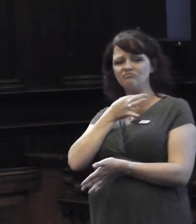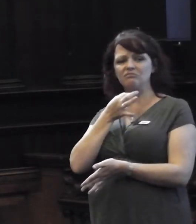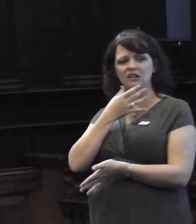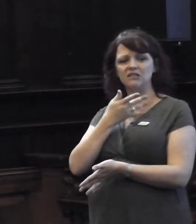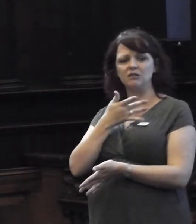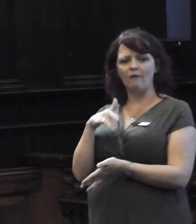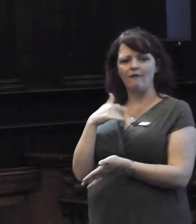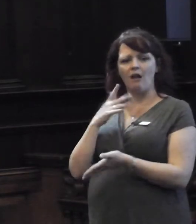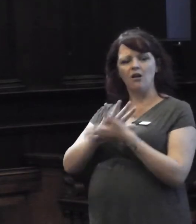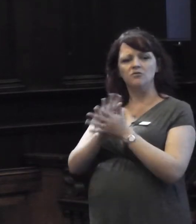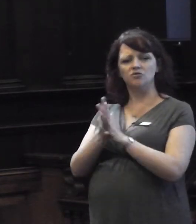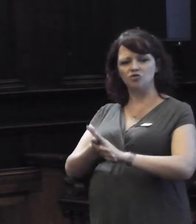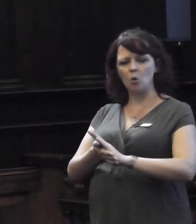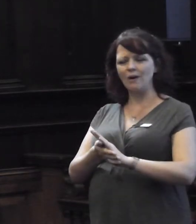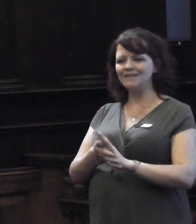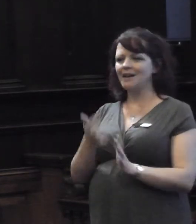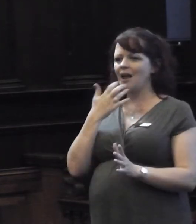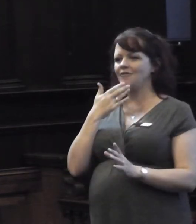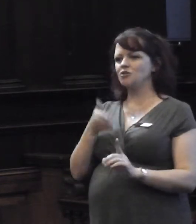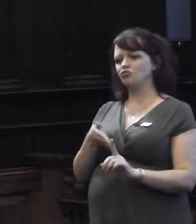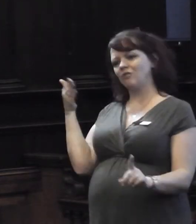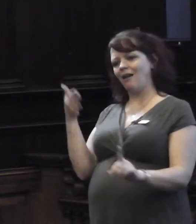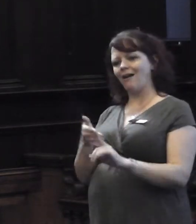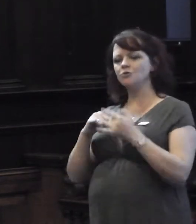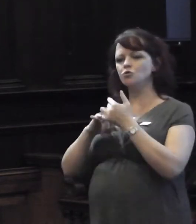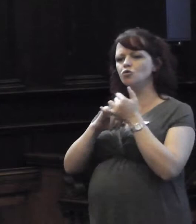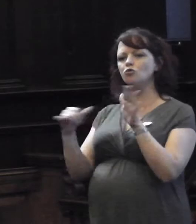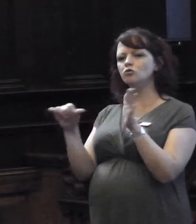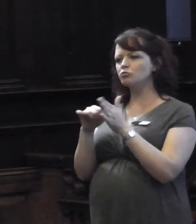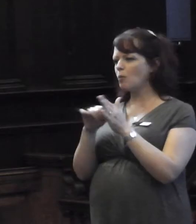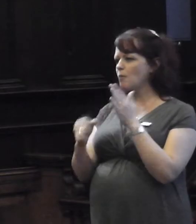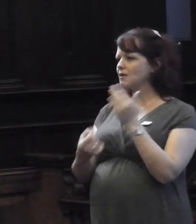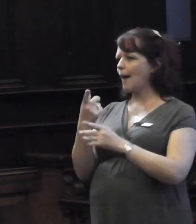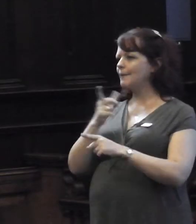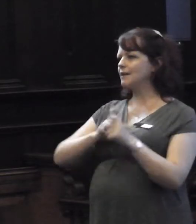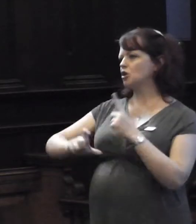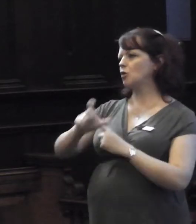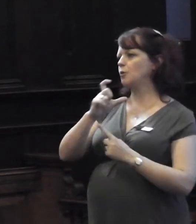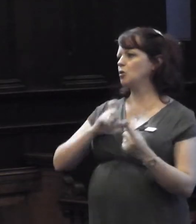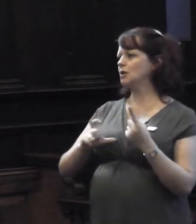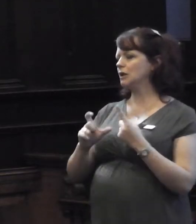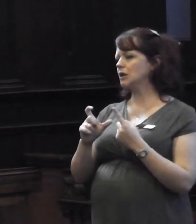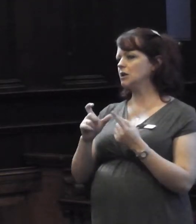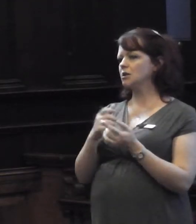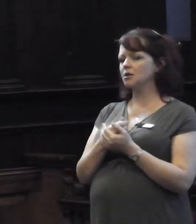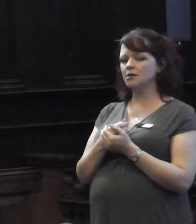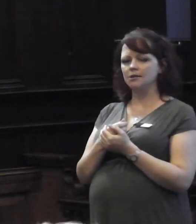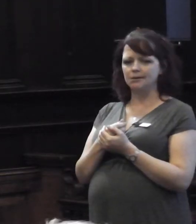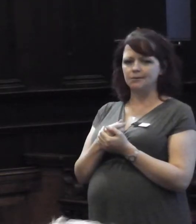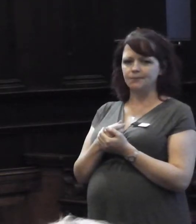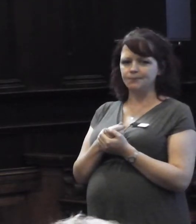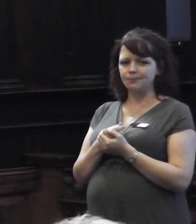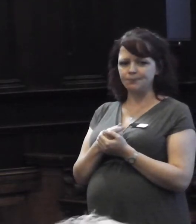to react to serious social problems and all that flow from those.